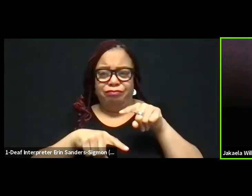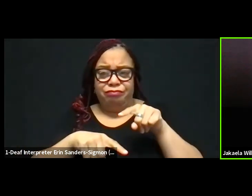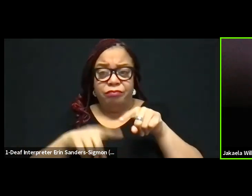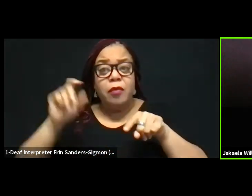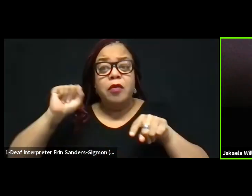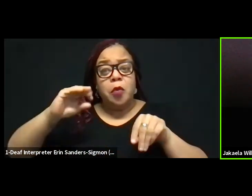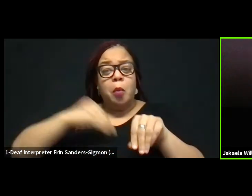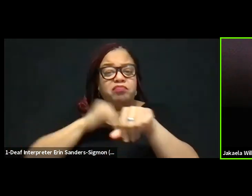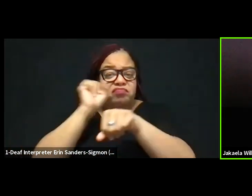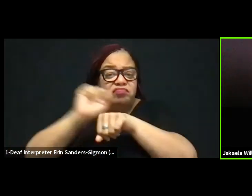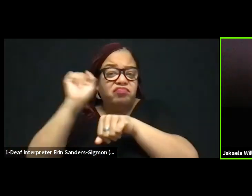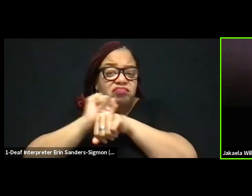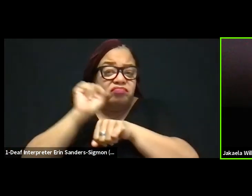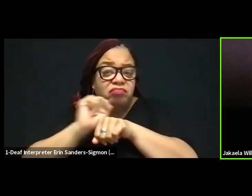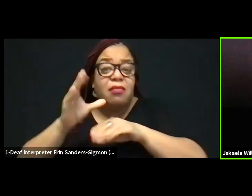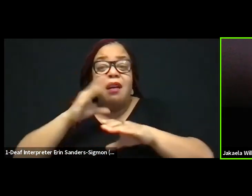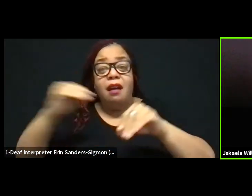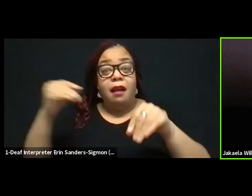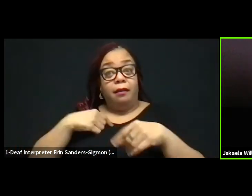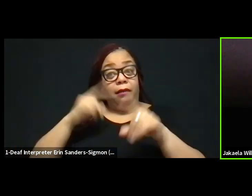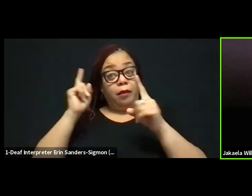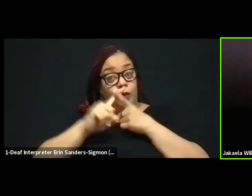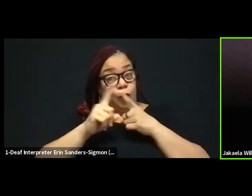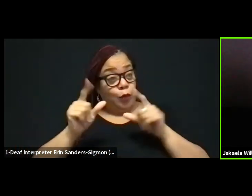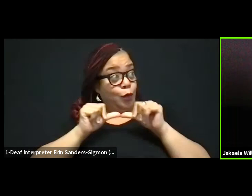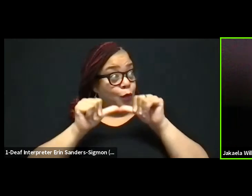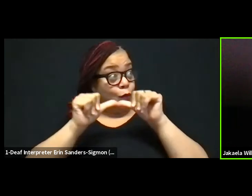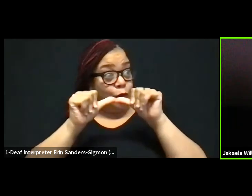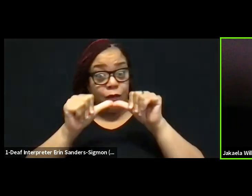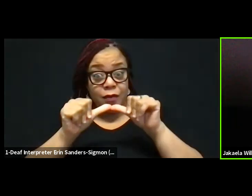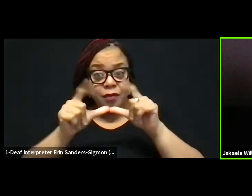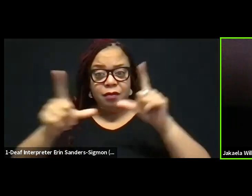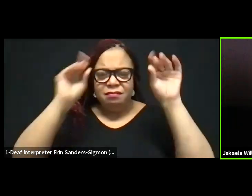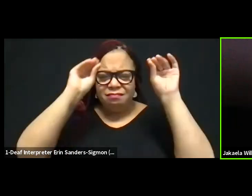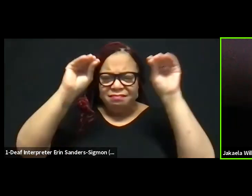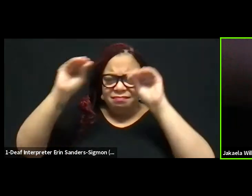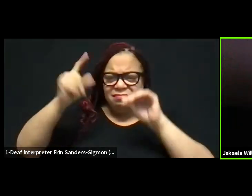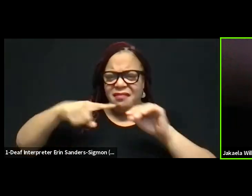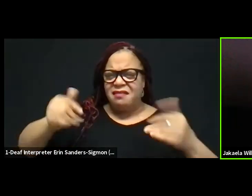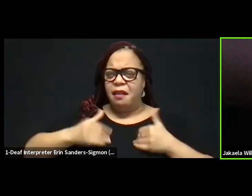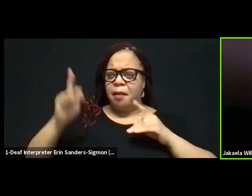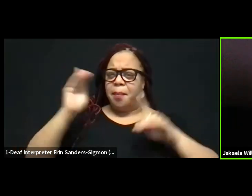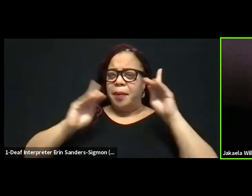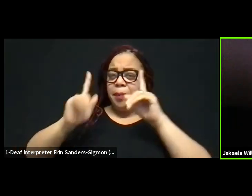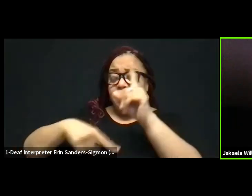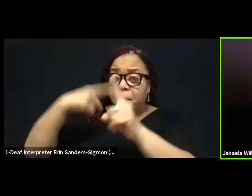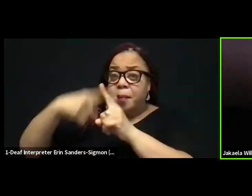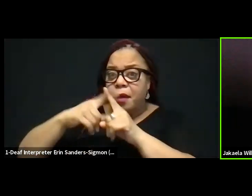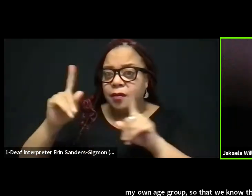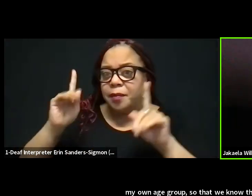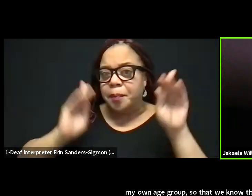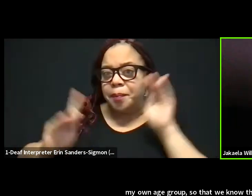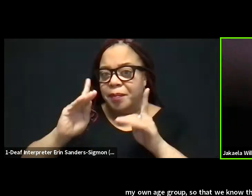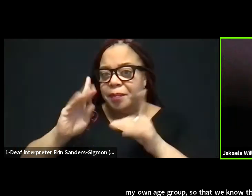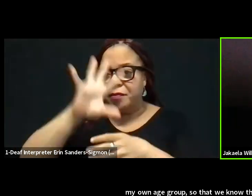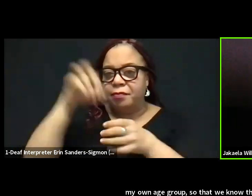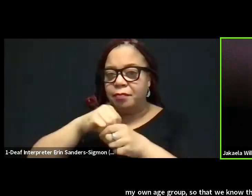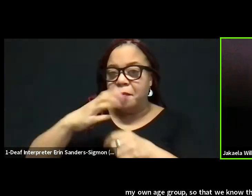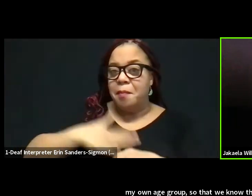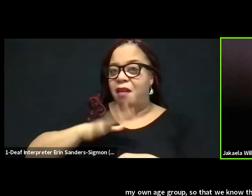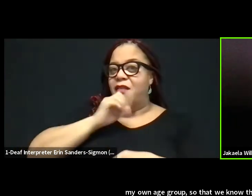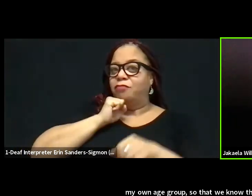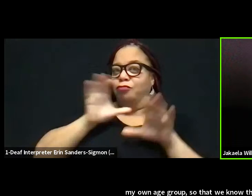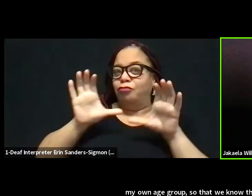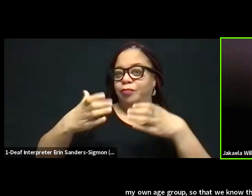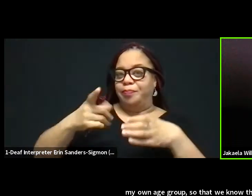group, so that we know that this is something that we not only have to tackle, but something that we need to make sure no longer continues